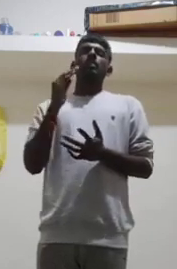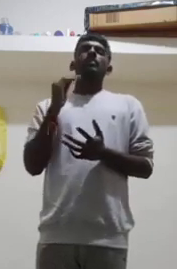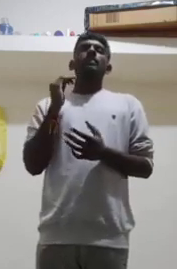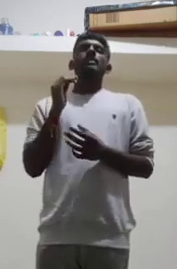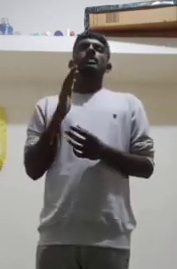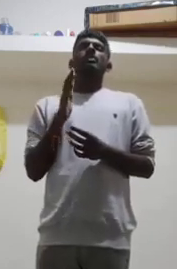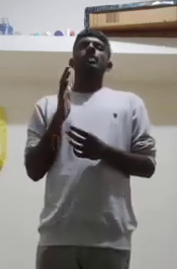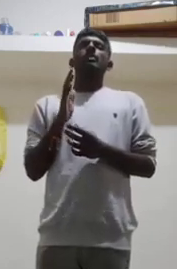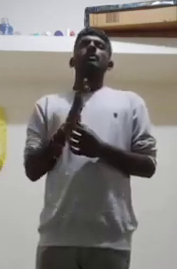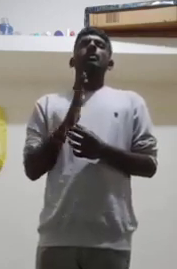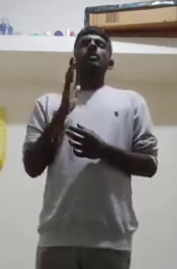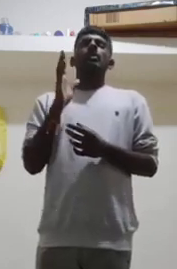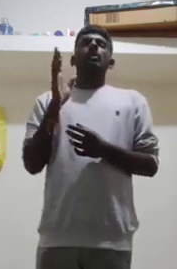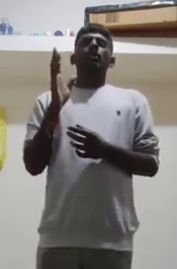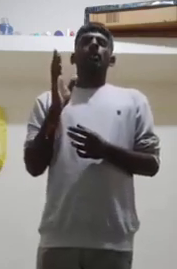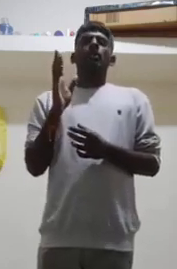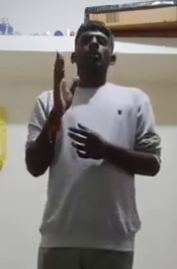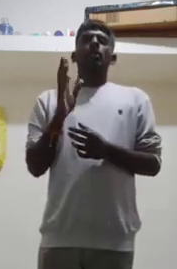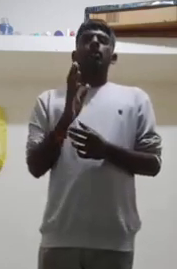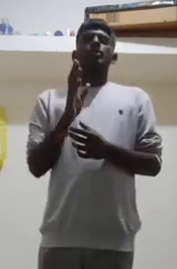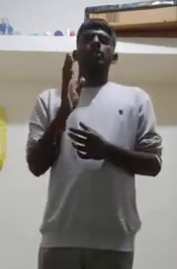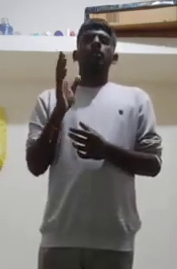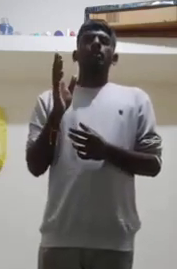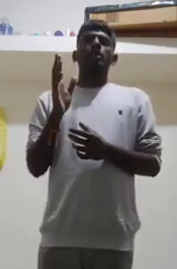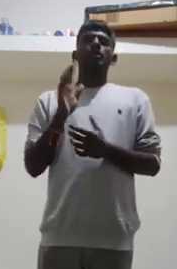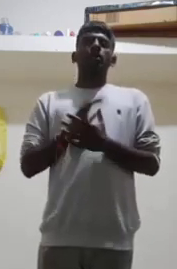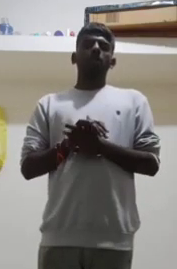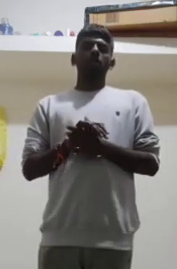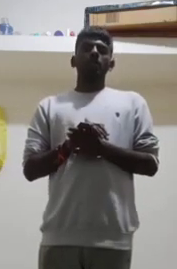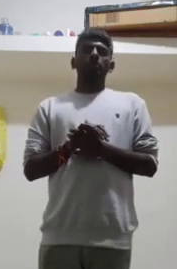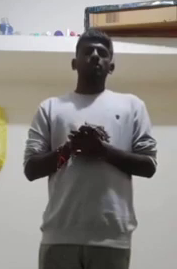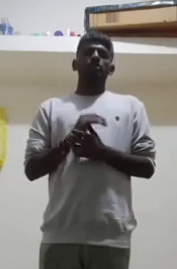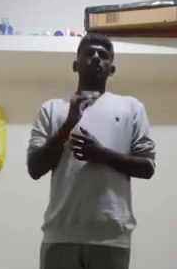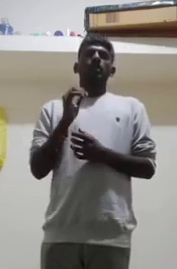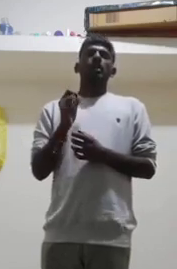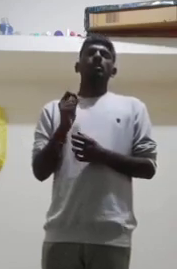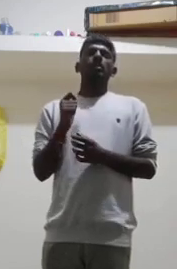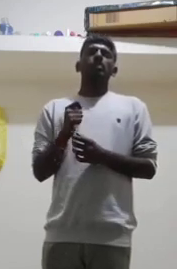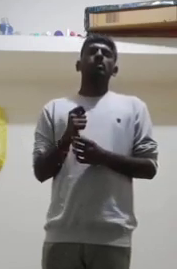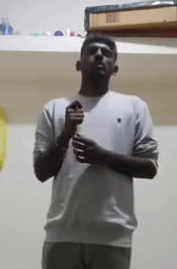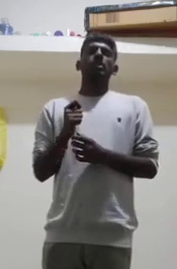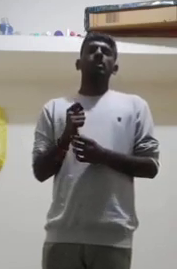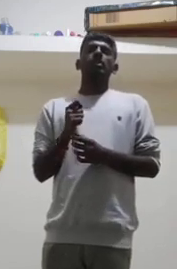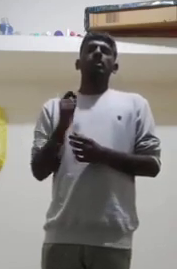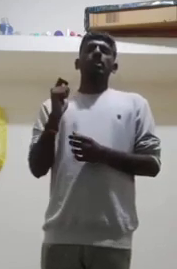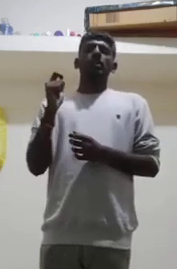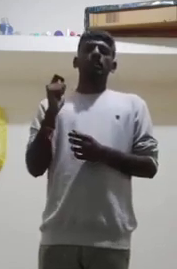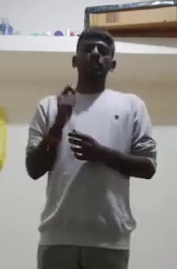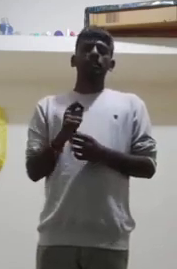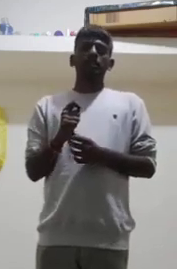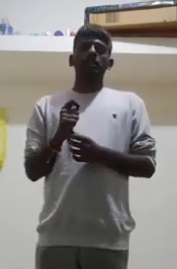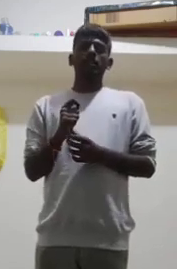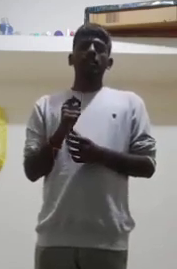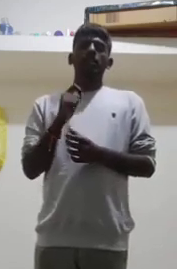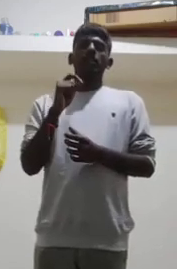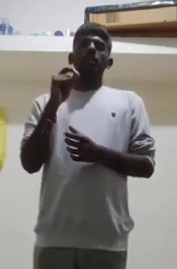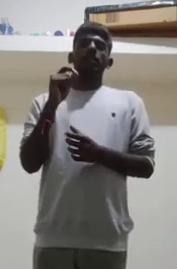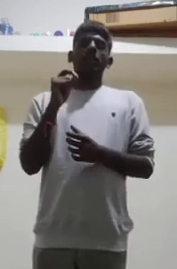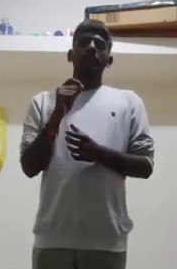following features of object oriented programming. So we are going to see each feature line